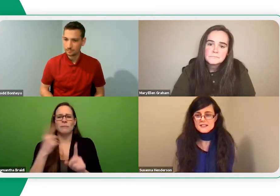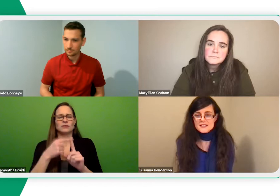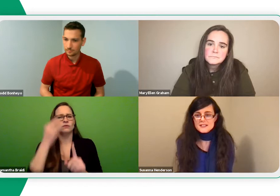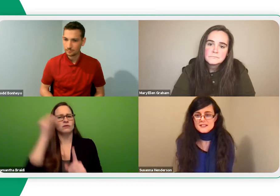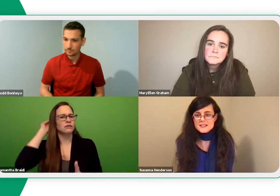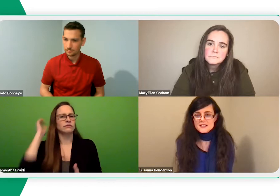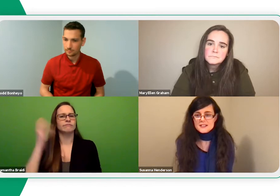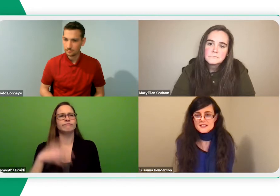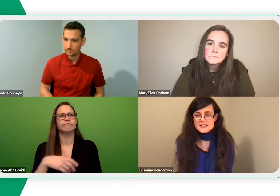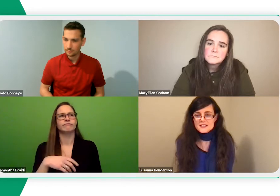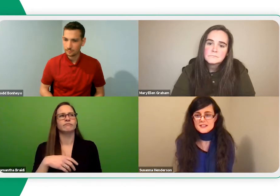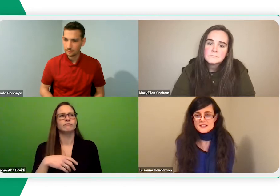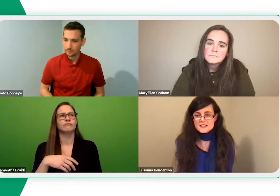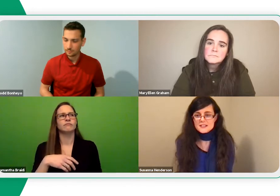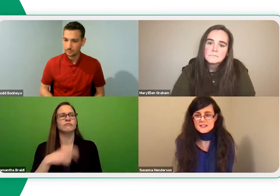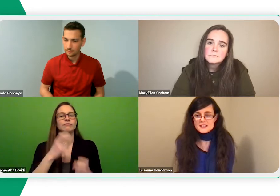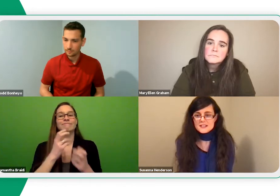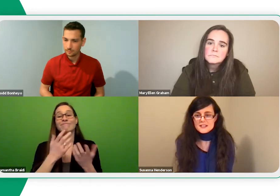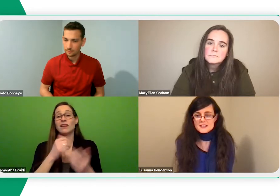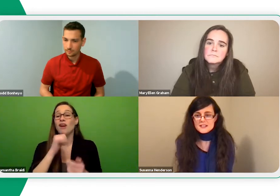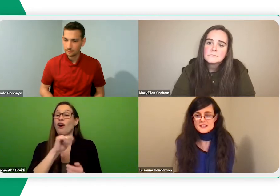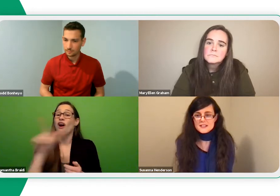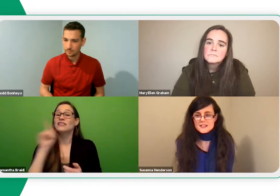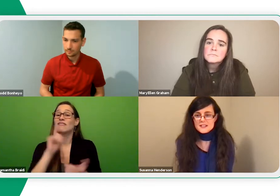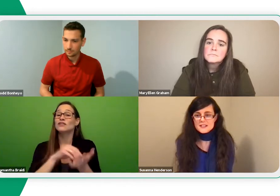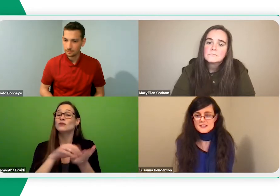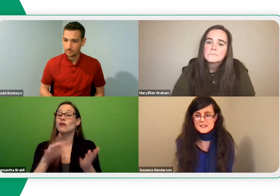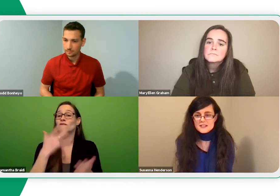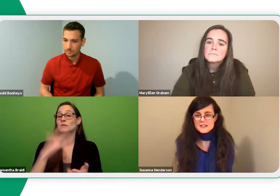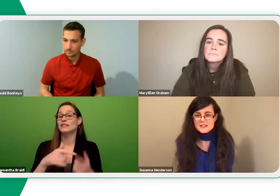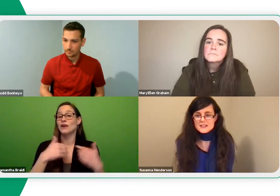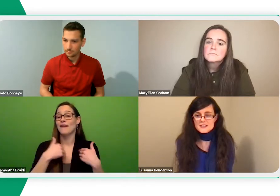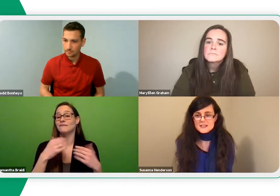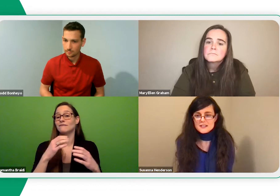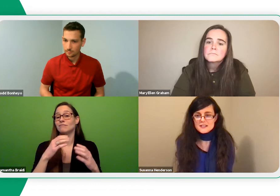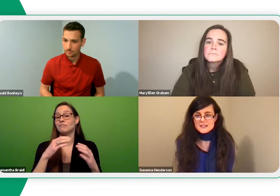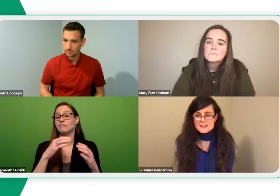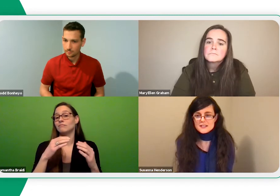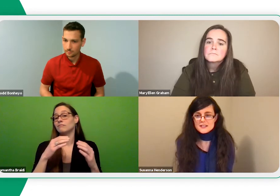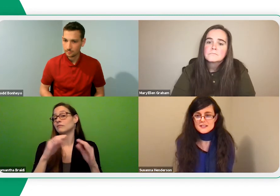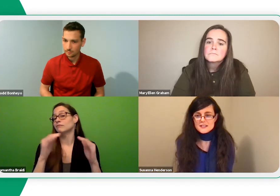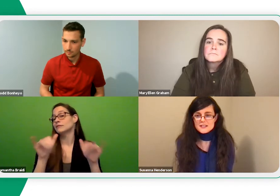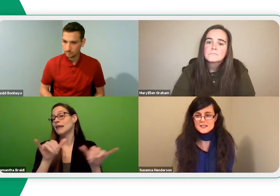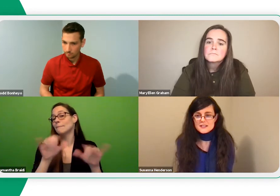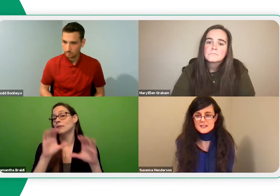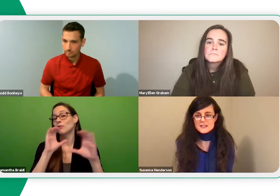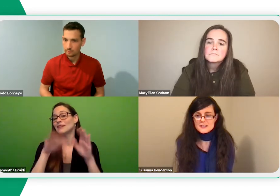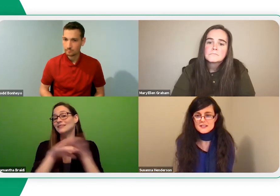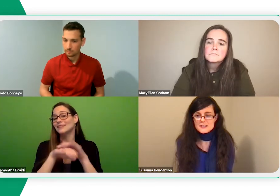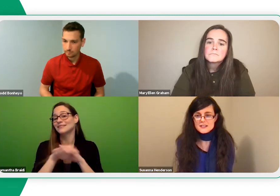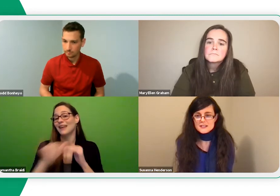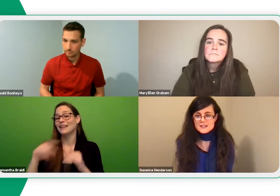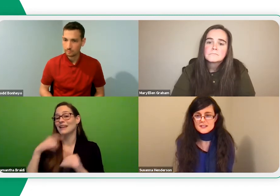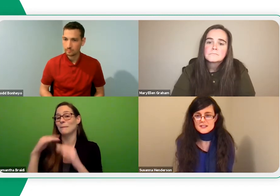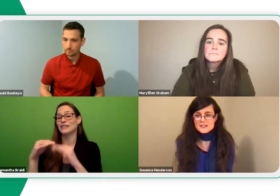to deaf students or deaf youth. And also something to keep at the back of our mind is that not all deaf students